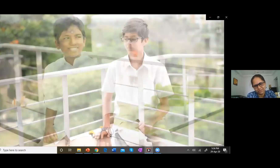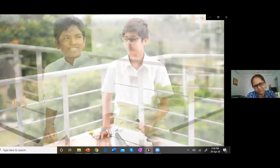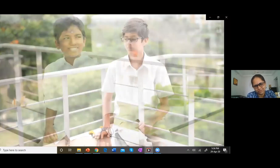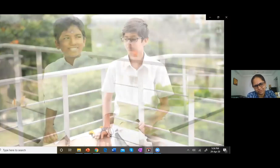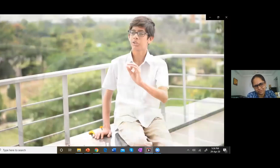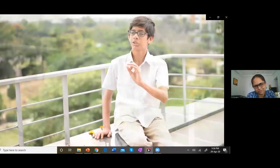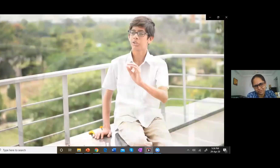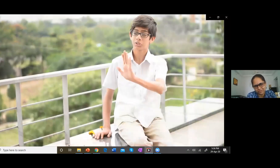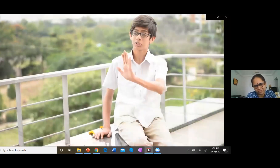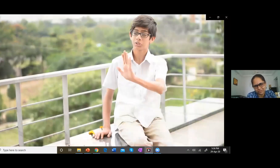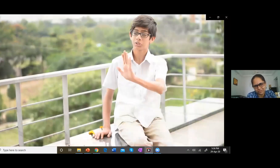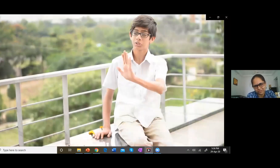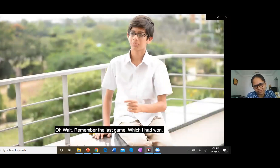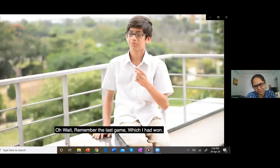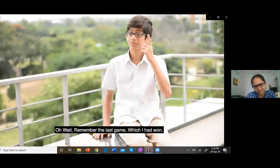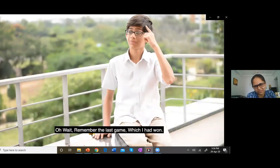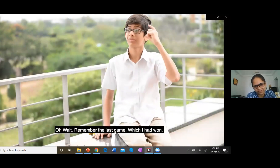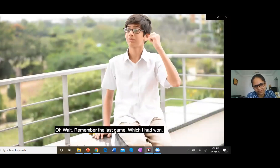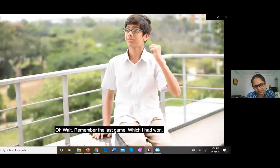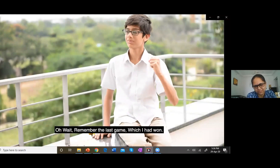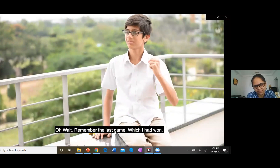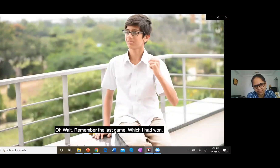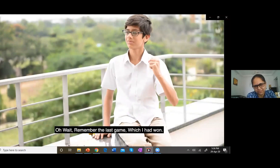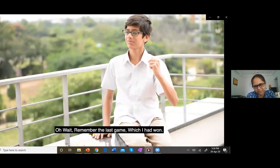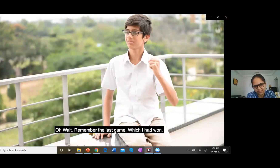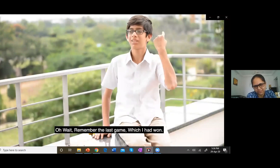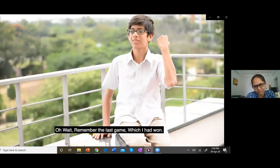Oh yeah, remember the last game?